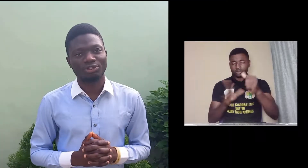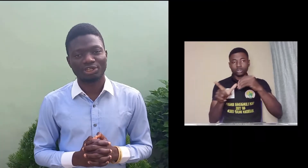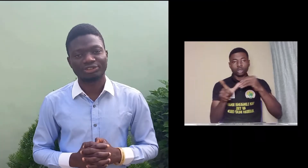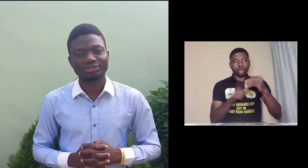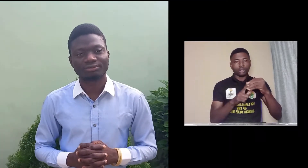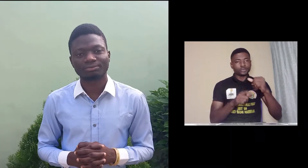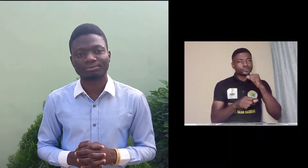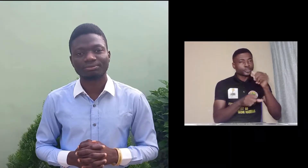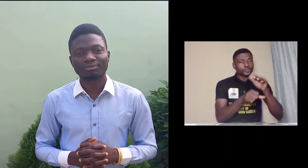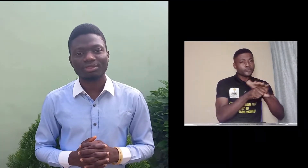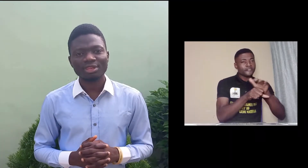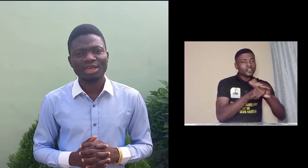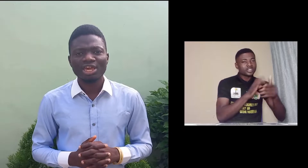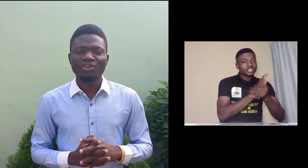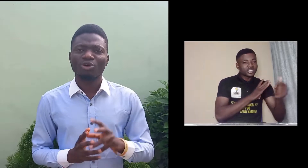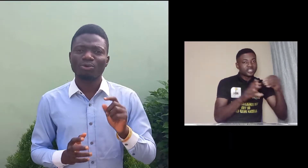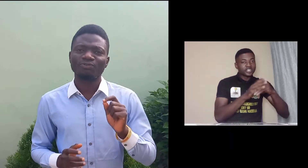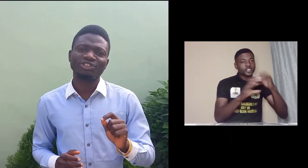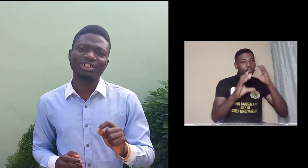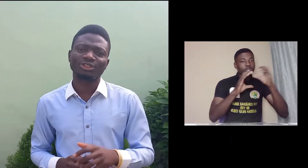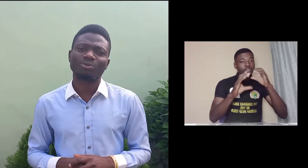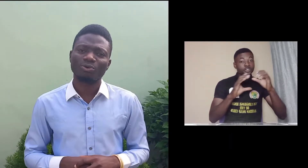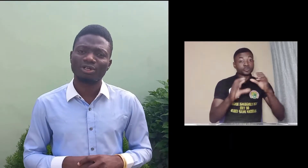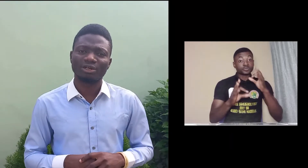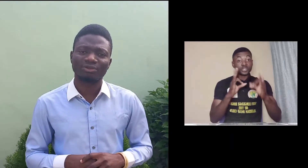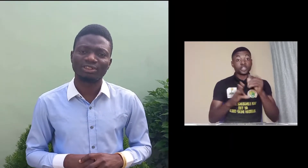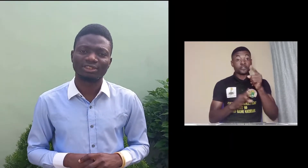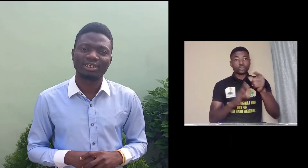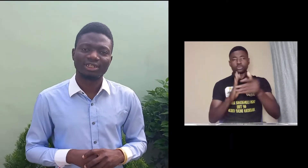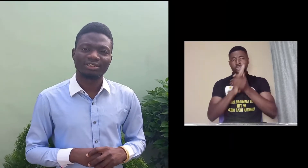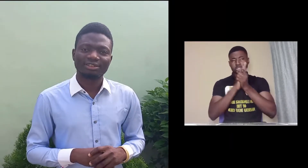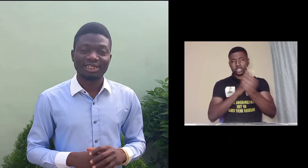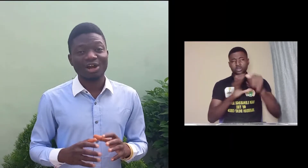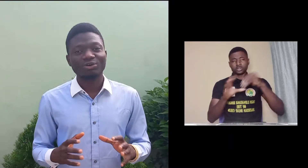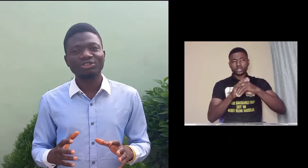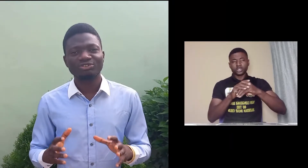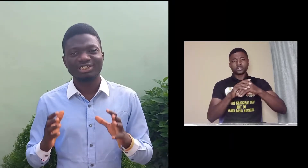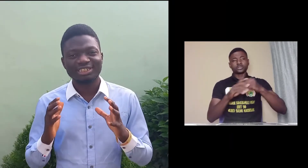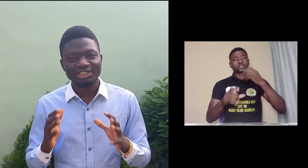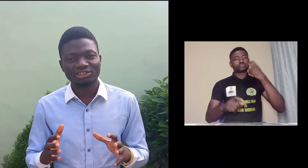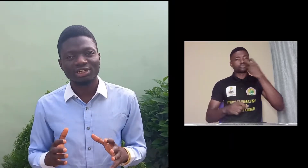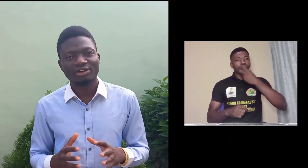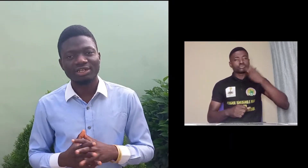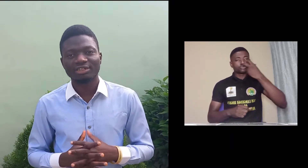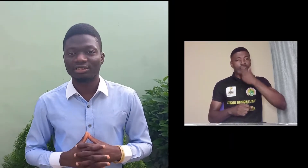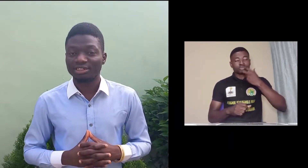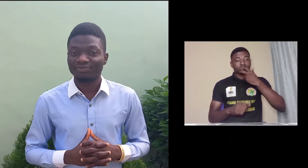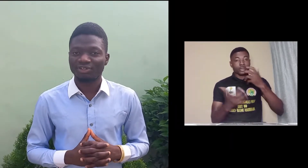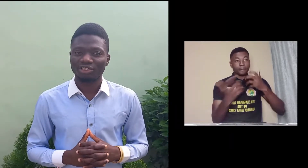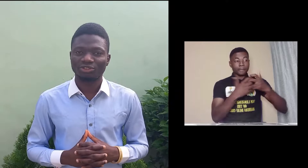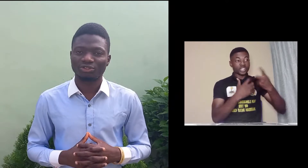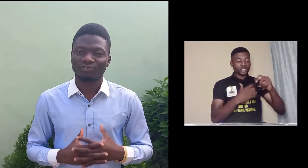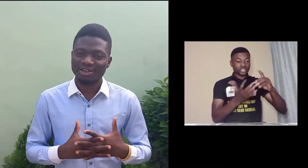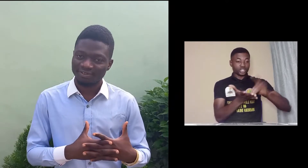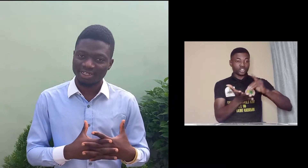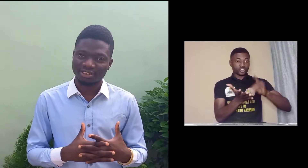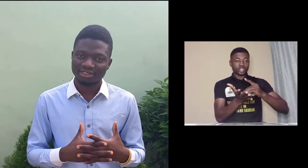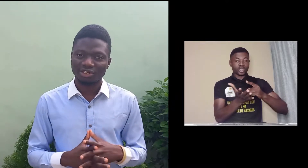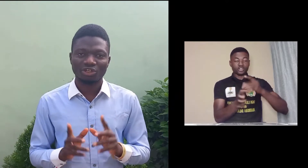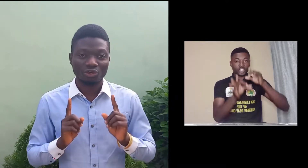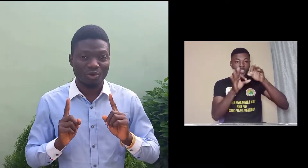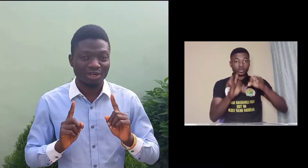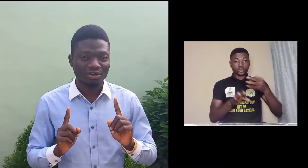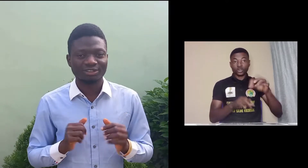in communication. If you're proficient in spoken language, then according to the dictionary definition of